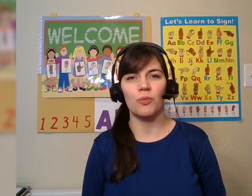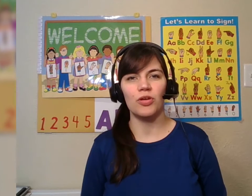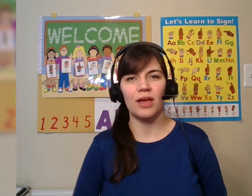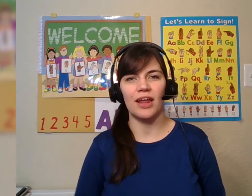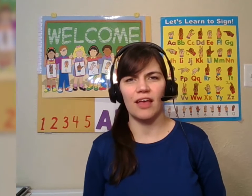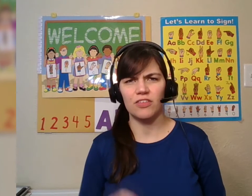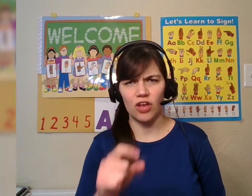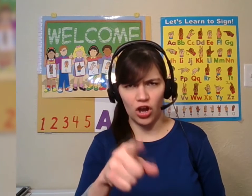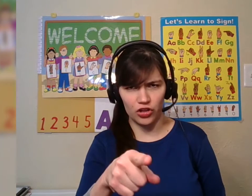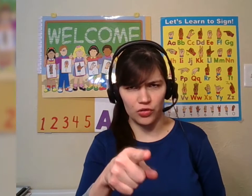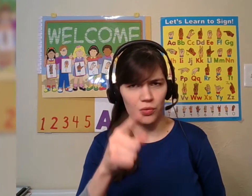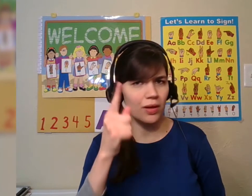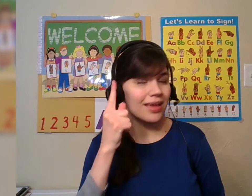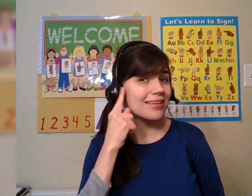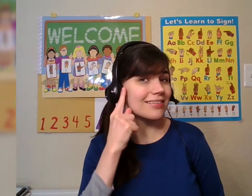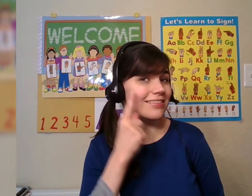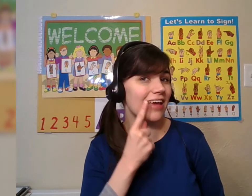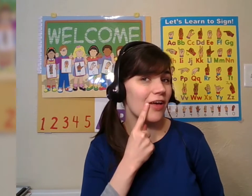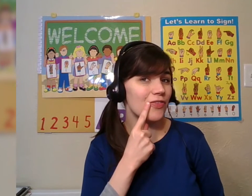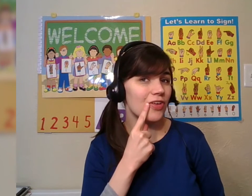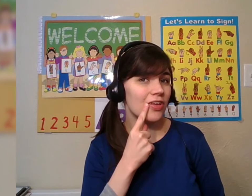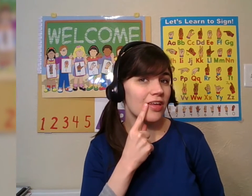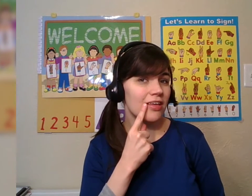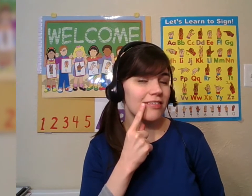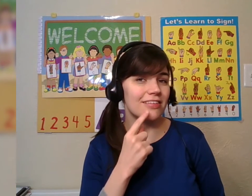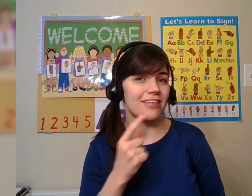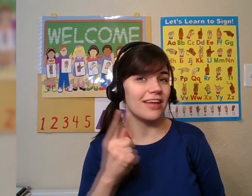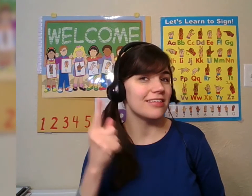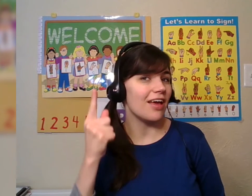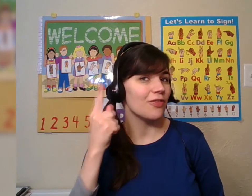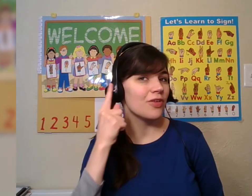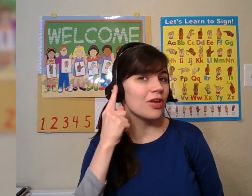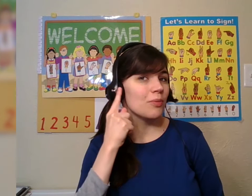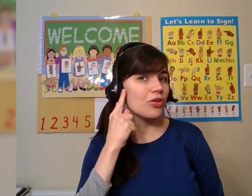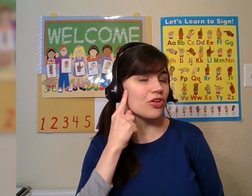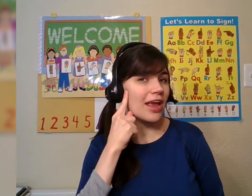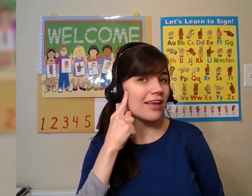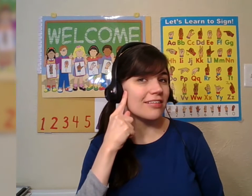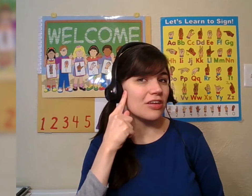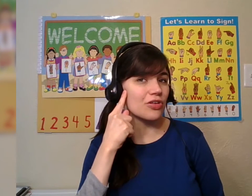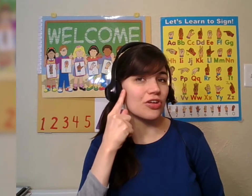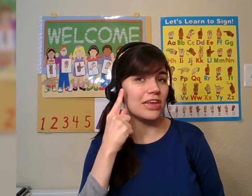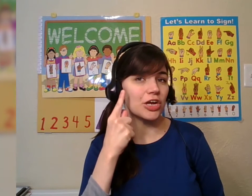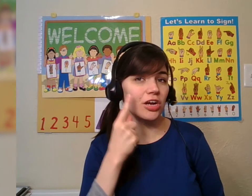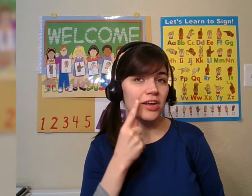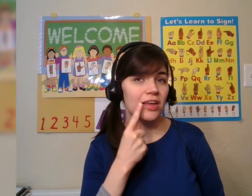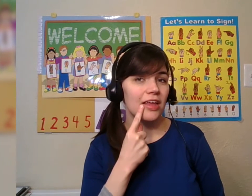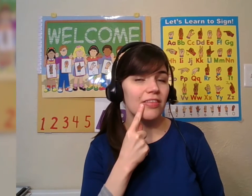Someone might ask, are you deaf? To sign deaf, put your hand near your ear and then